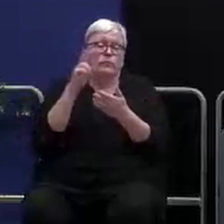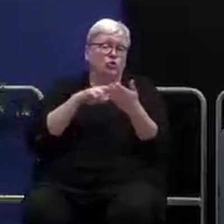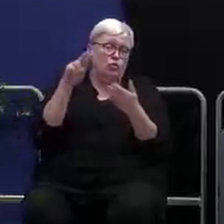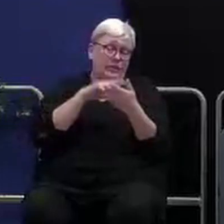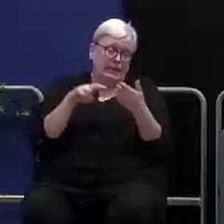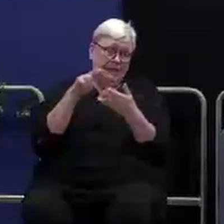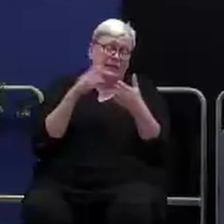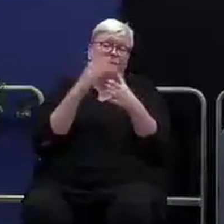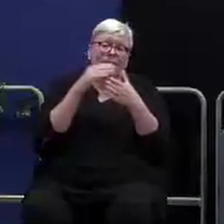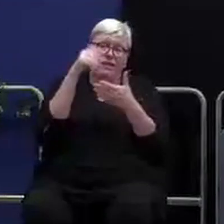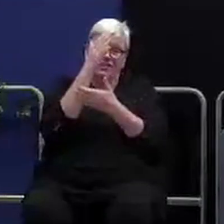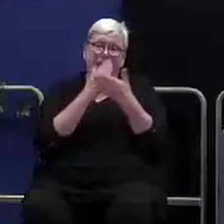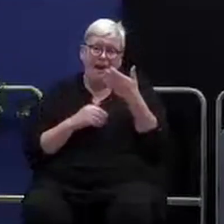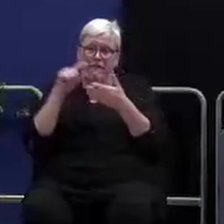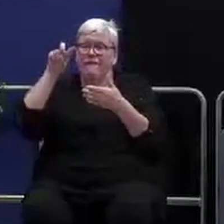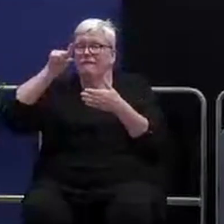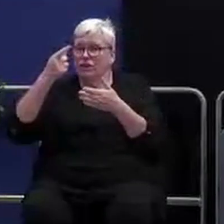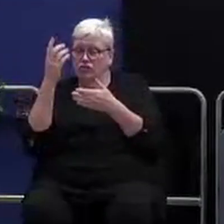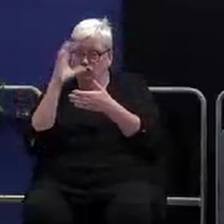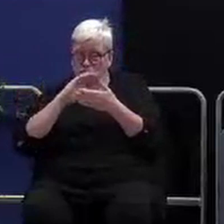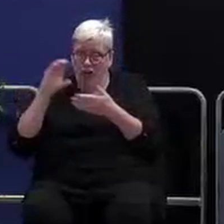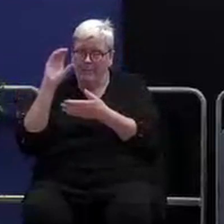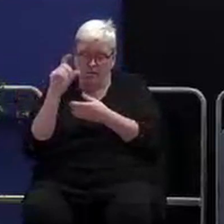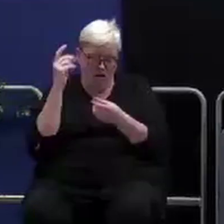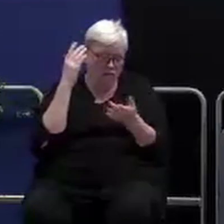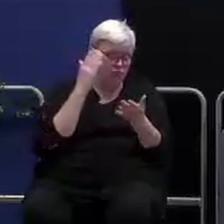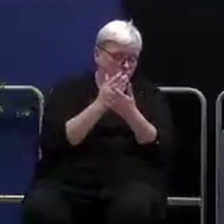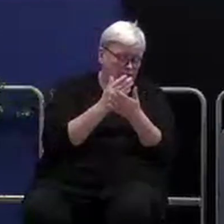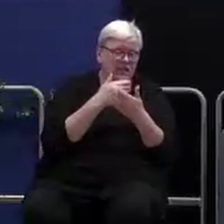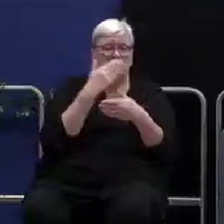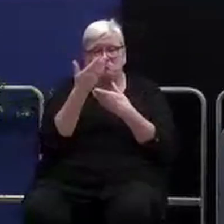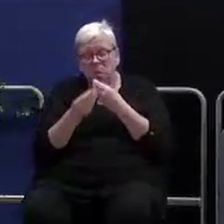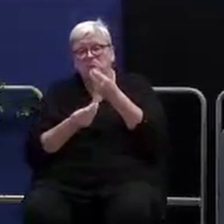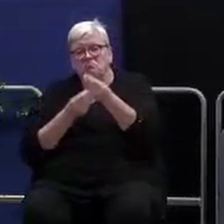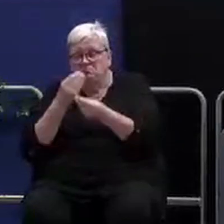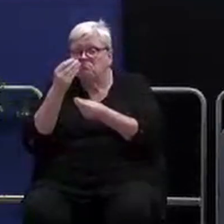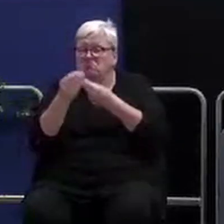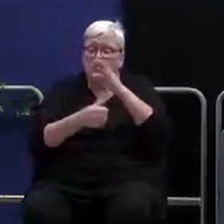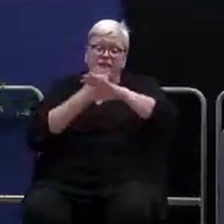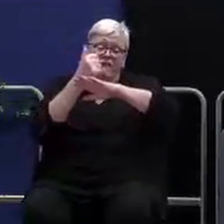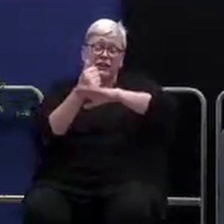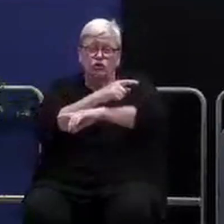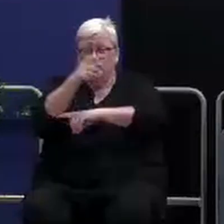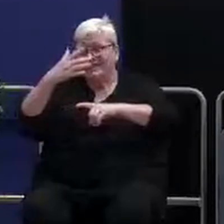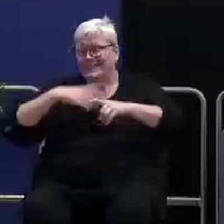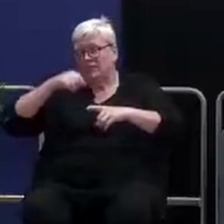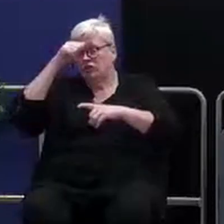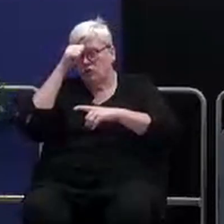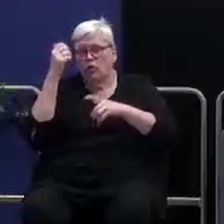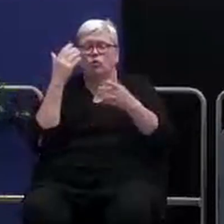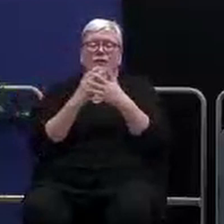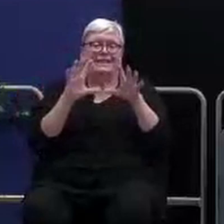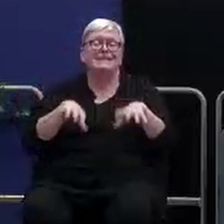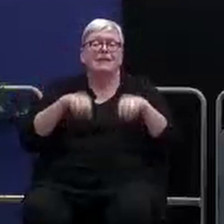the first half of the first chapter, which kind of lays out the foundations you need to know. So it